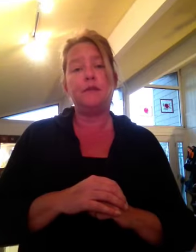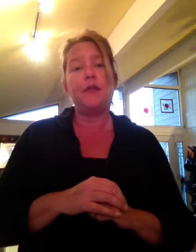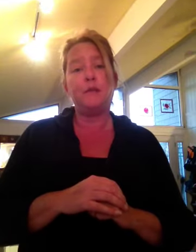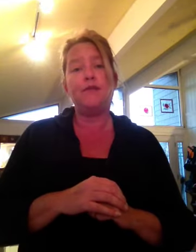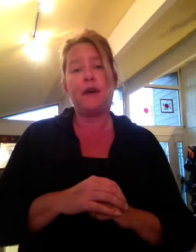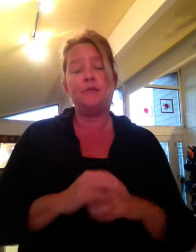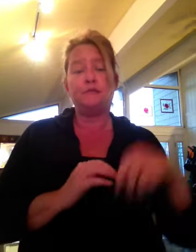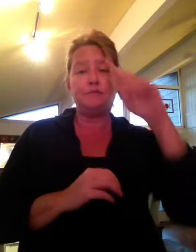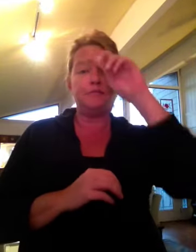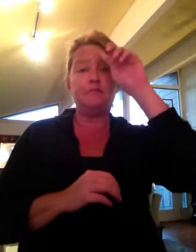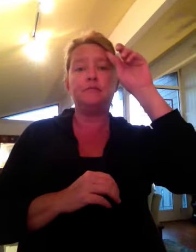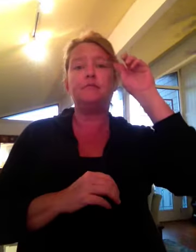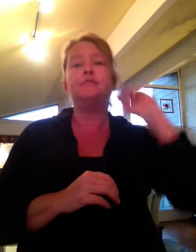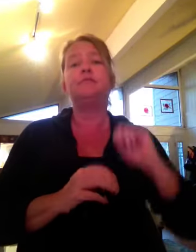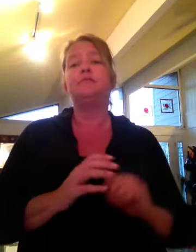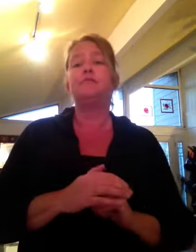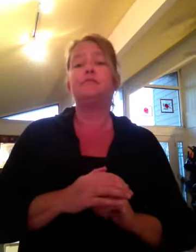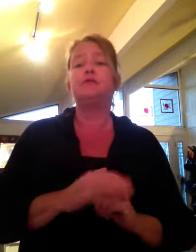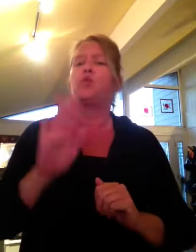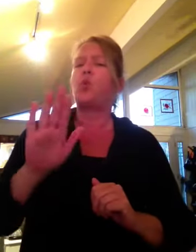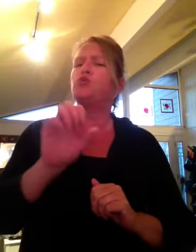What That'd be is fine. your social security number?